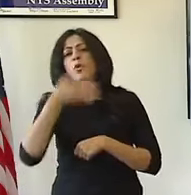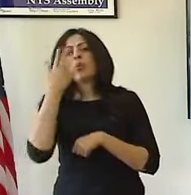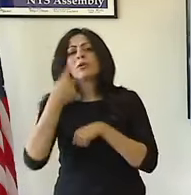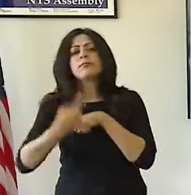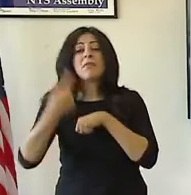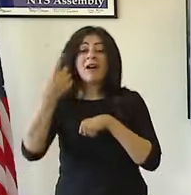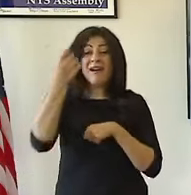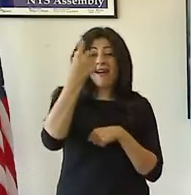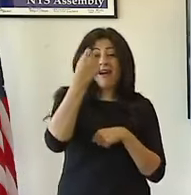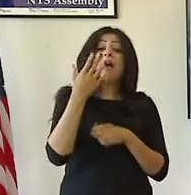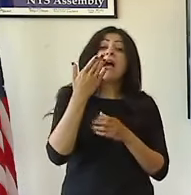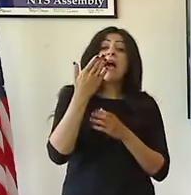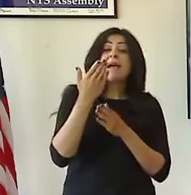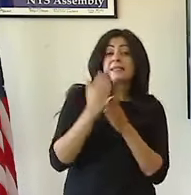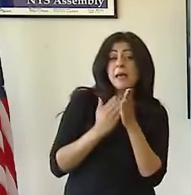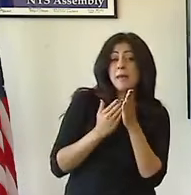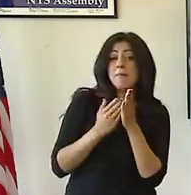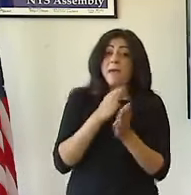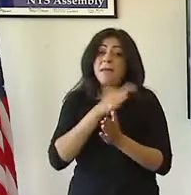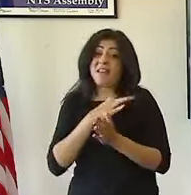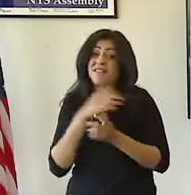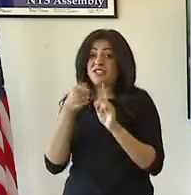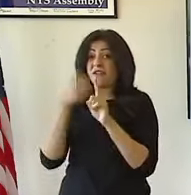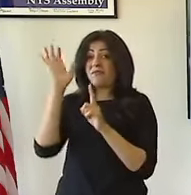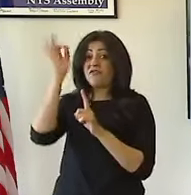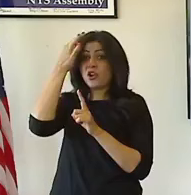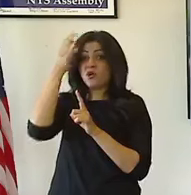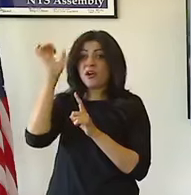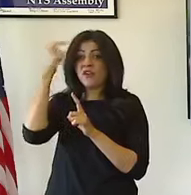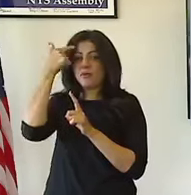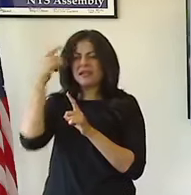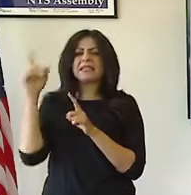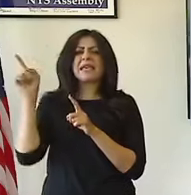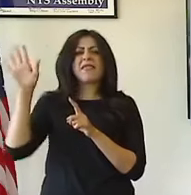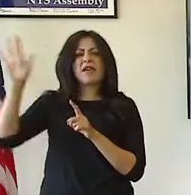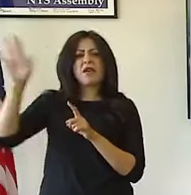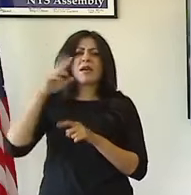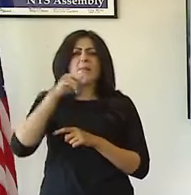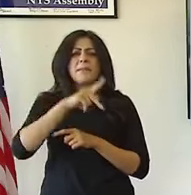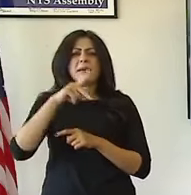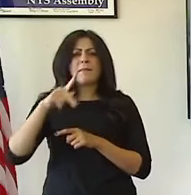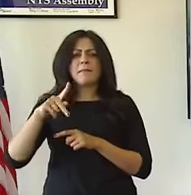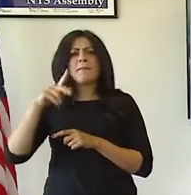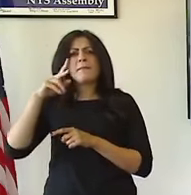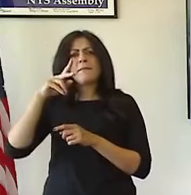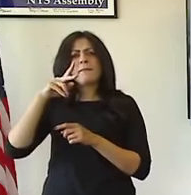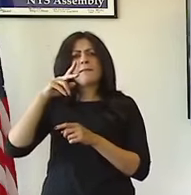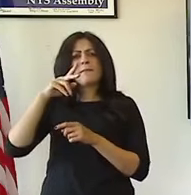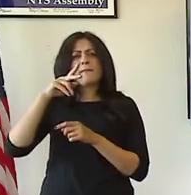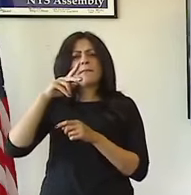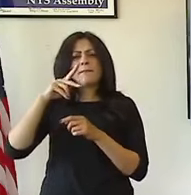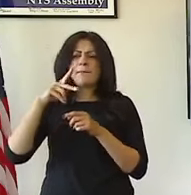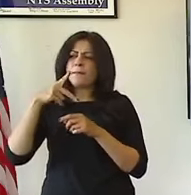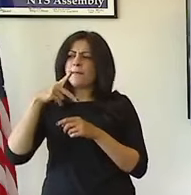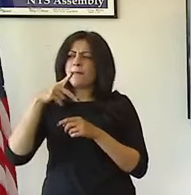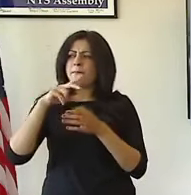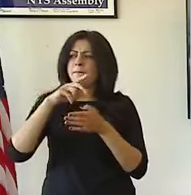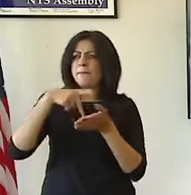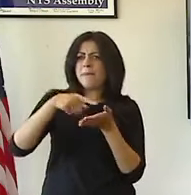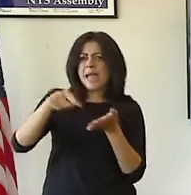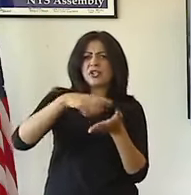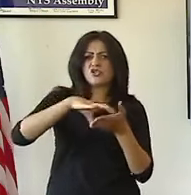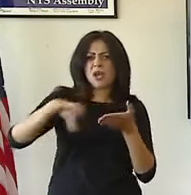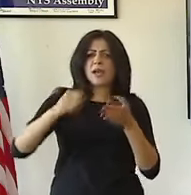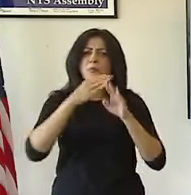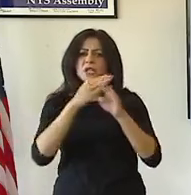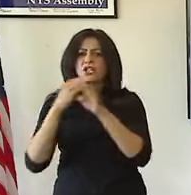some benefits, meaning the federal government Paycheck Protection Program and some unemployment benefits, are related to the